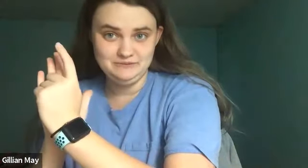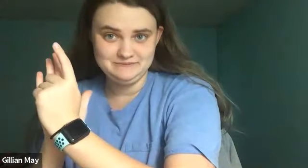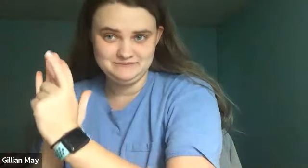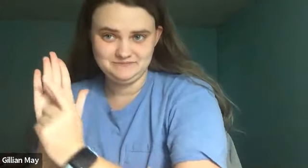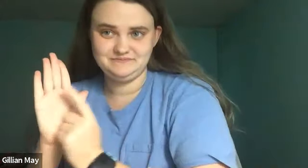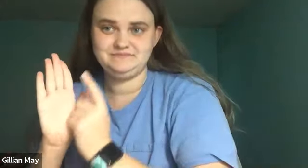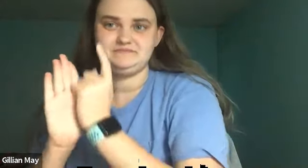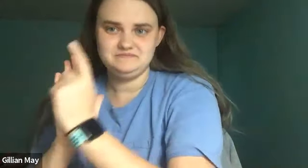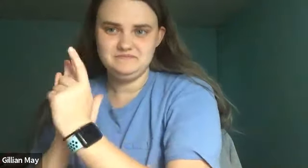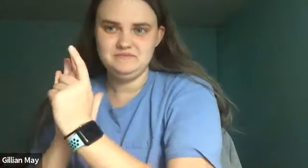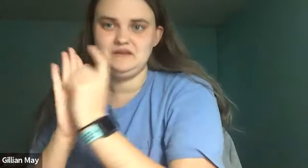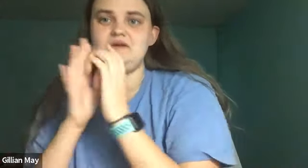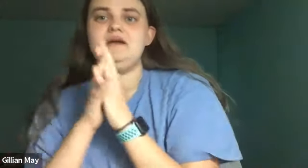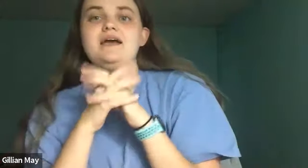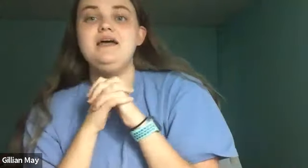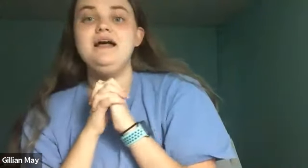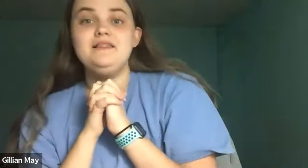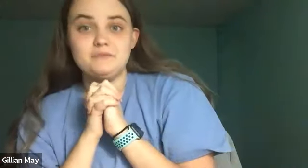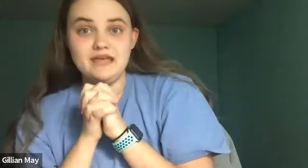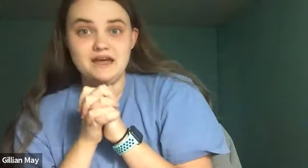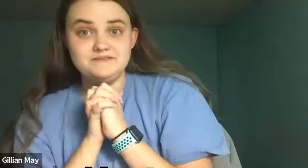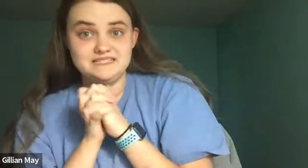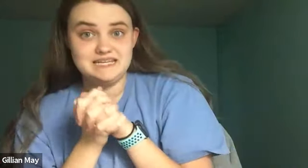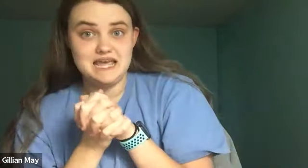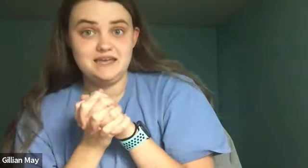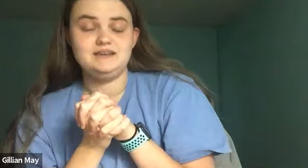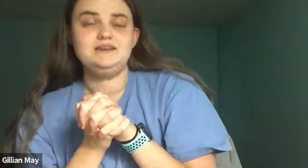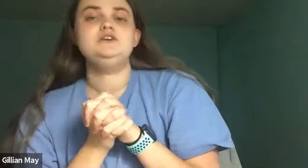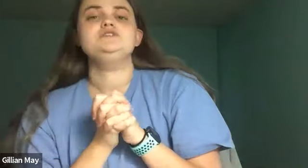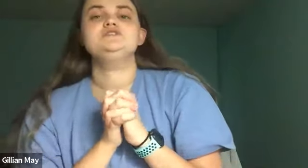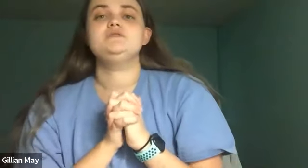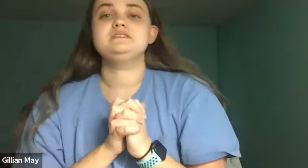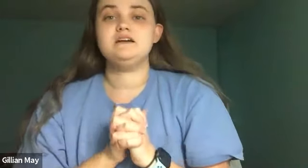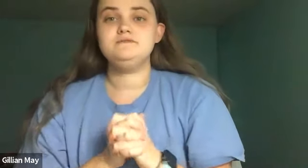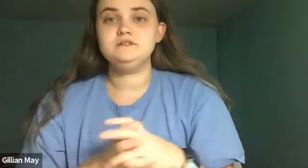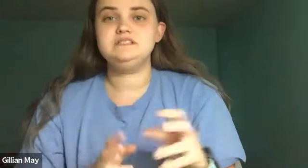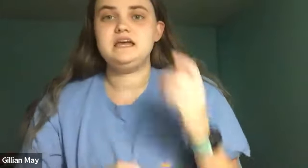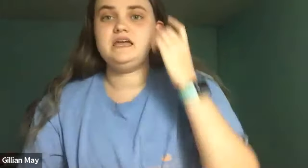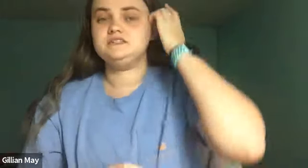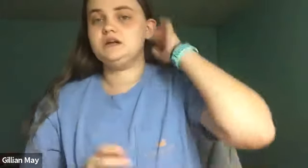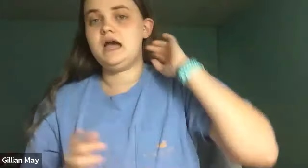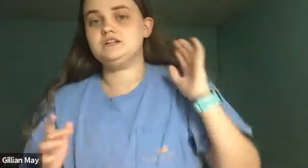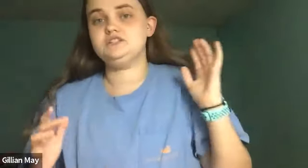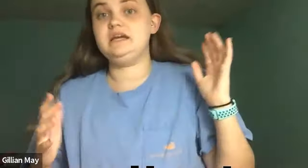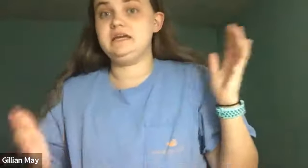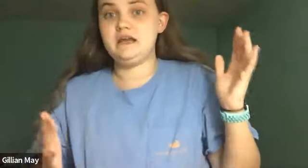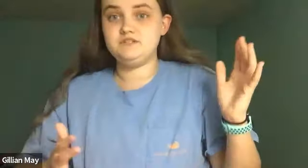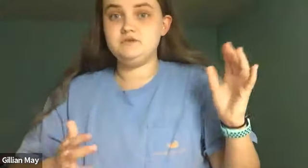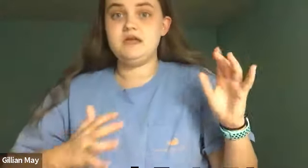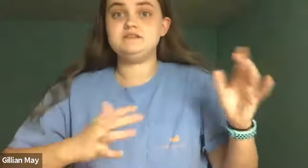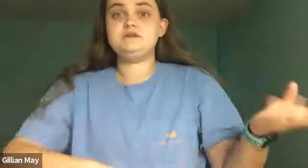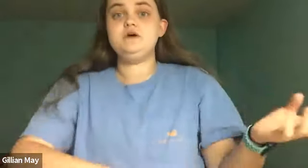hour. Okay, then we have day. So the sign for day is going to actually, again, have 2 hands.